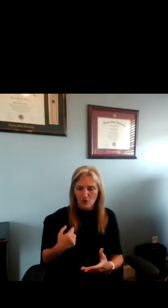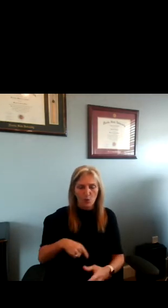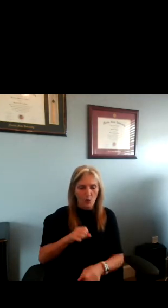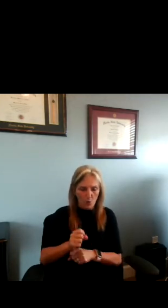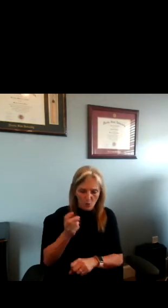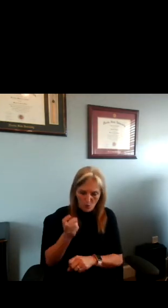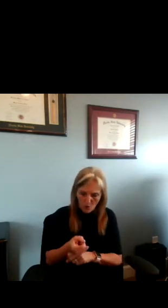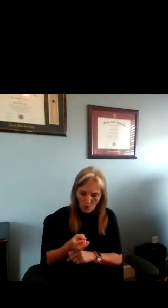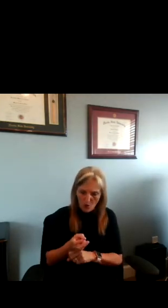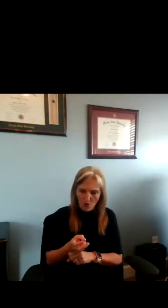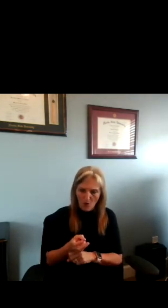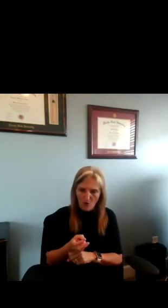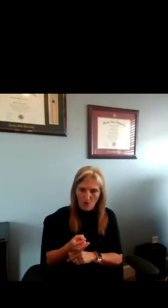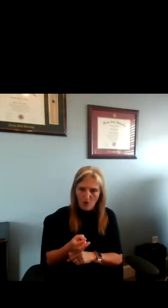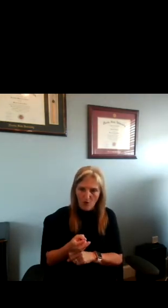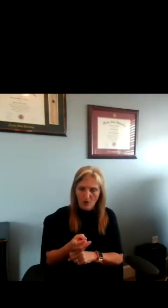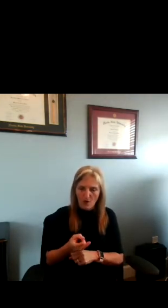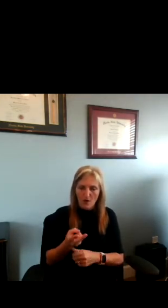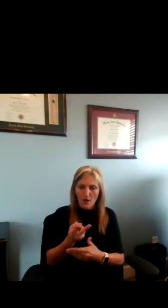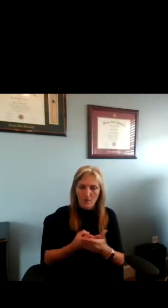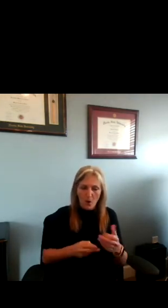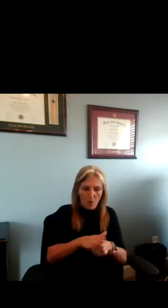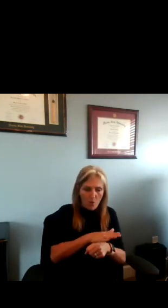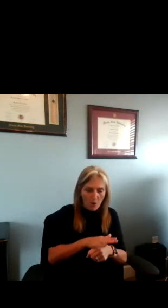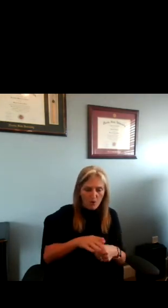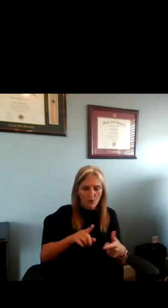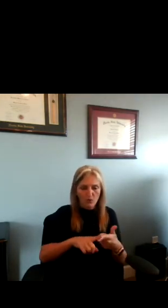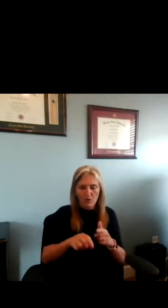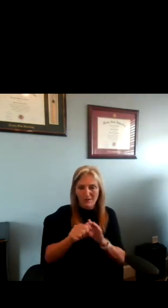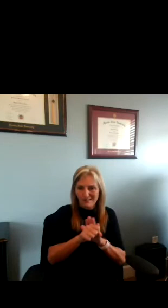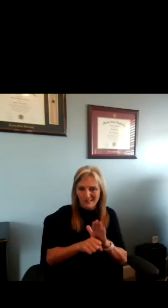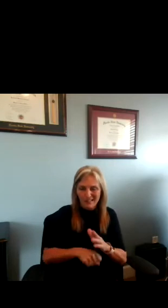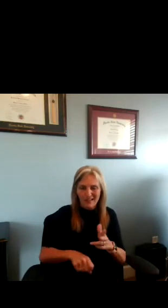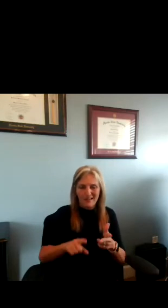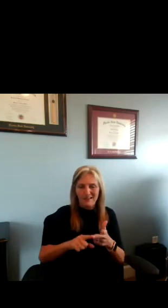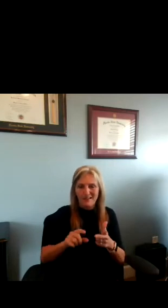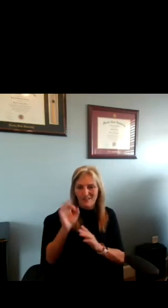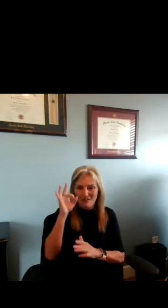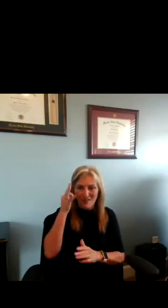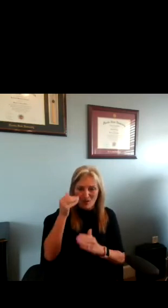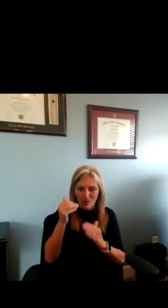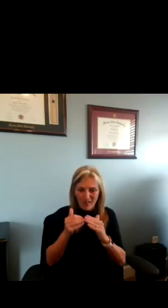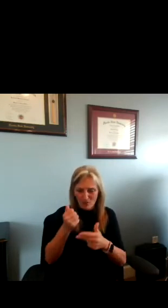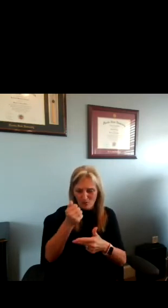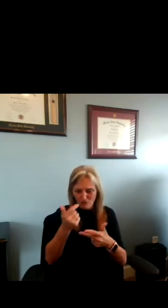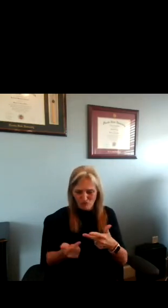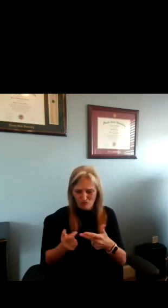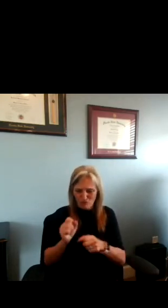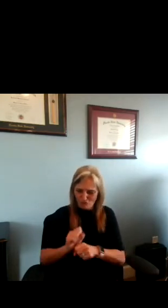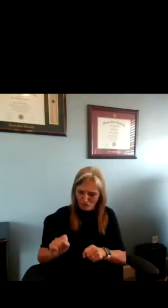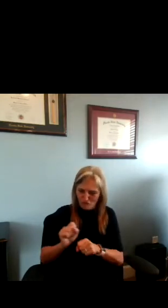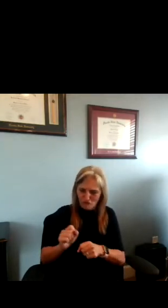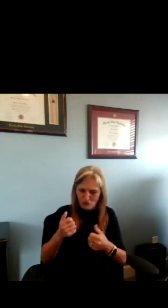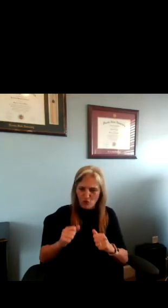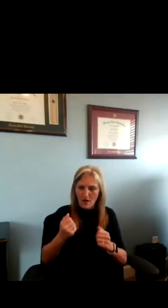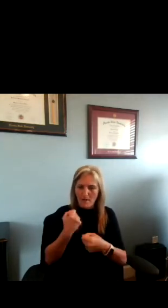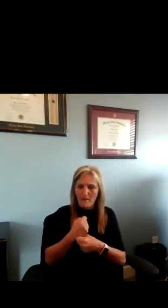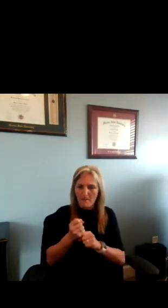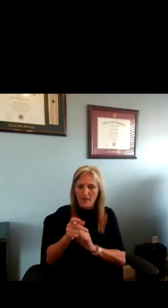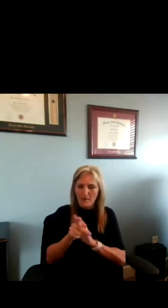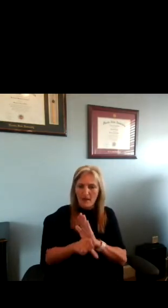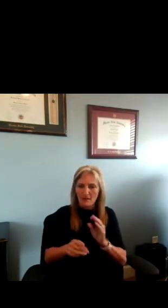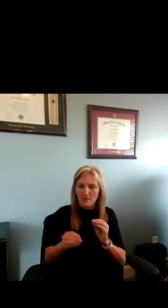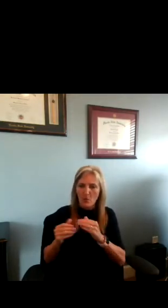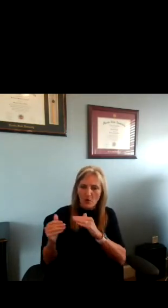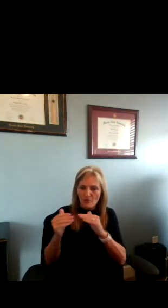hard at the local level, the state level, and the federal level to make our policies more fair and more